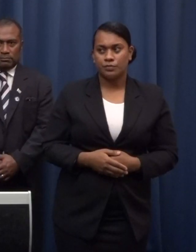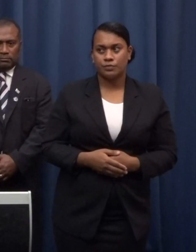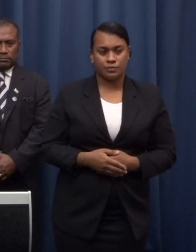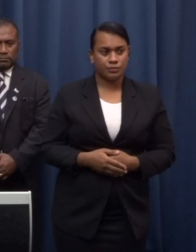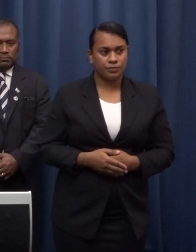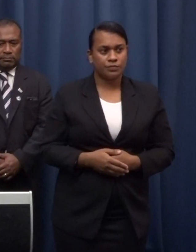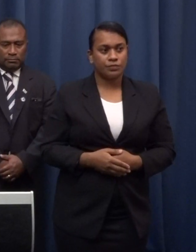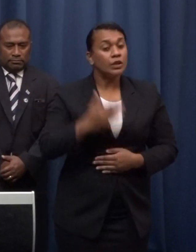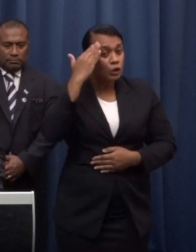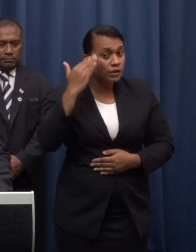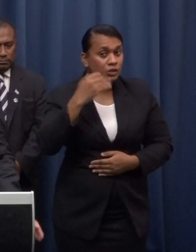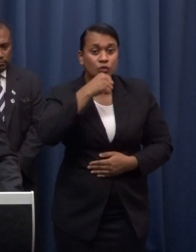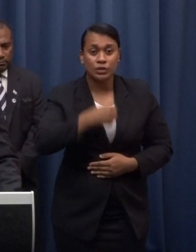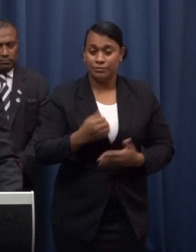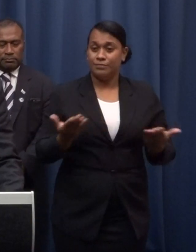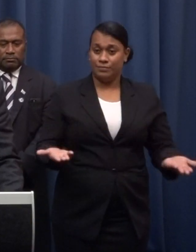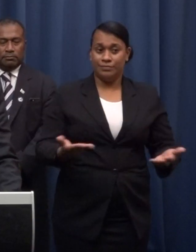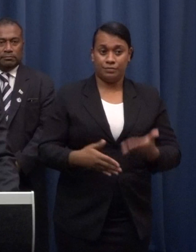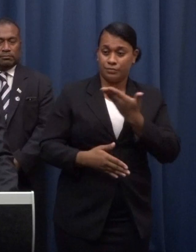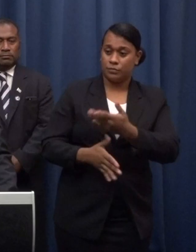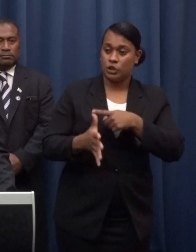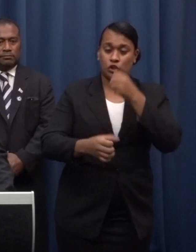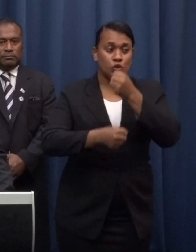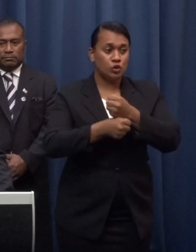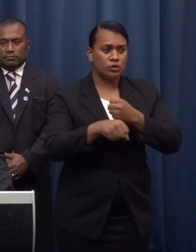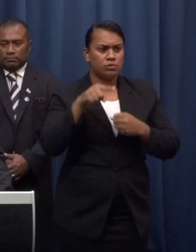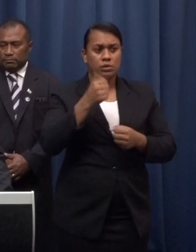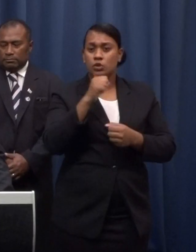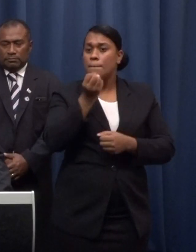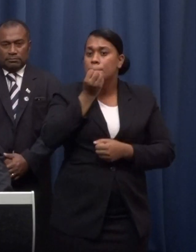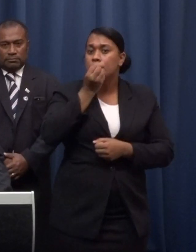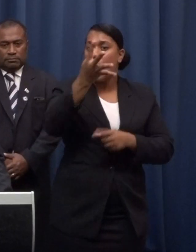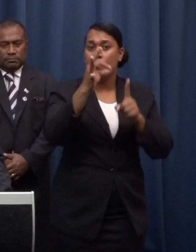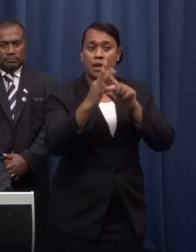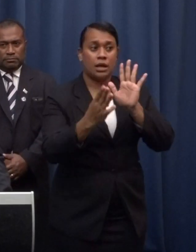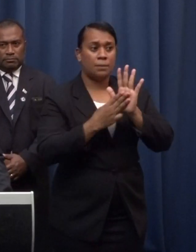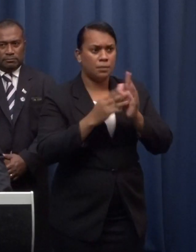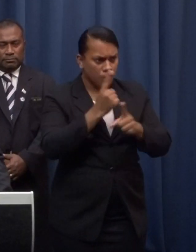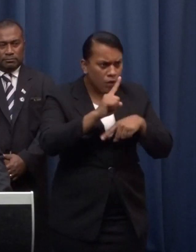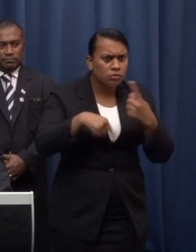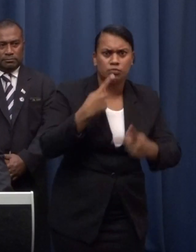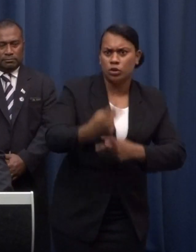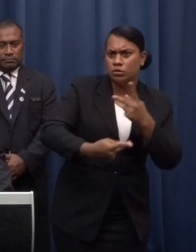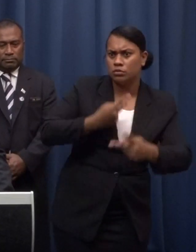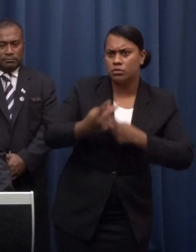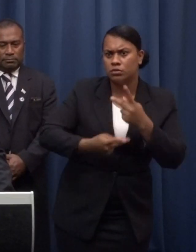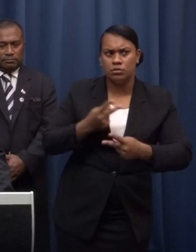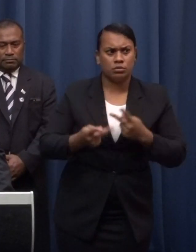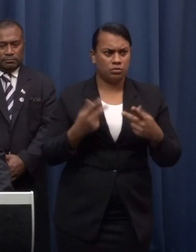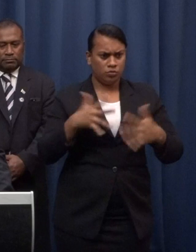Ladies and gentlemen, as has been highlighted by the Honourable Prime Minister, he's issued a statement in respect of the measures that will be taken, and of course Dr. Elisha has